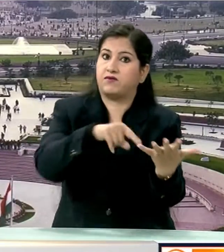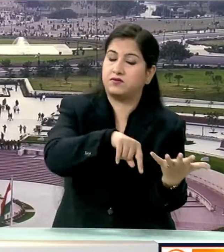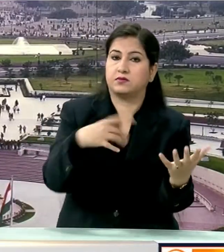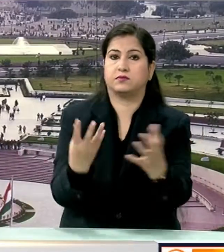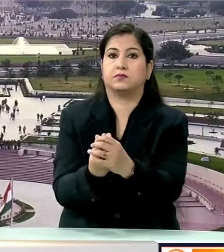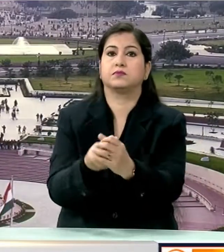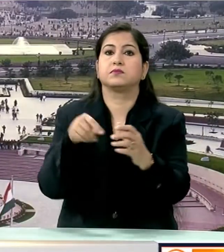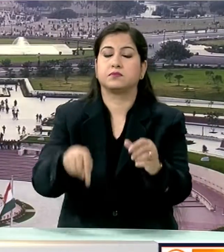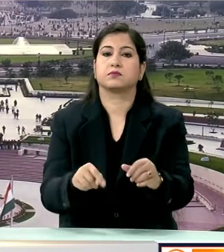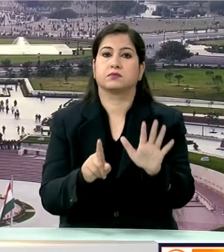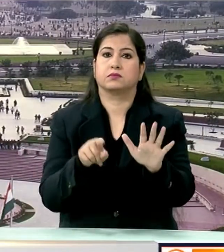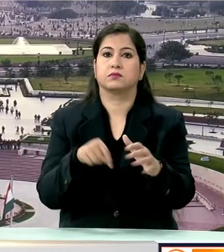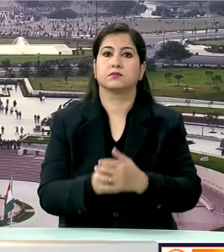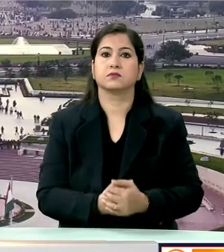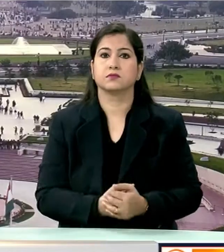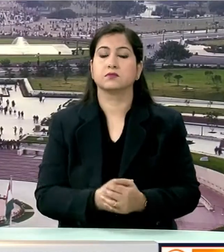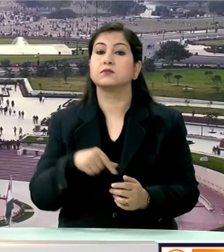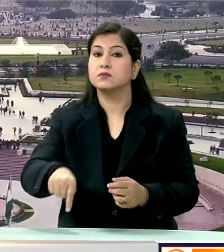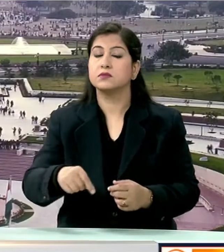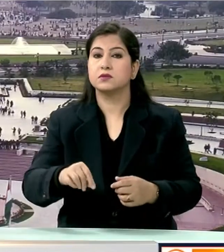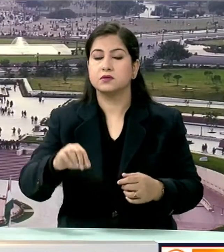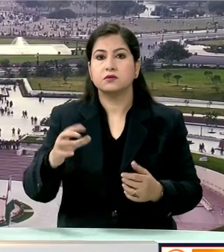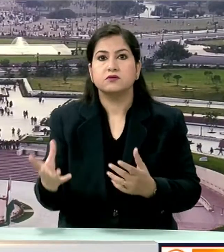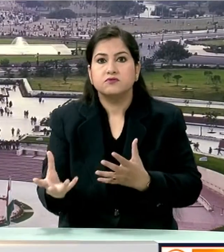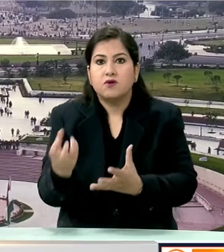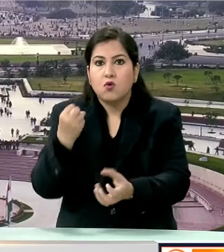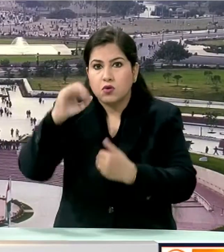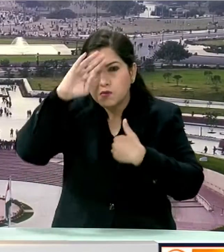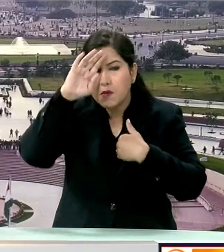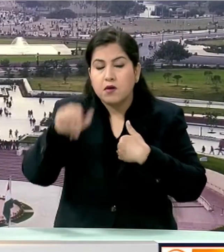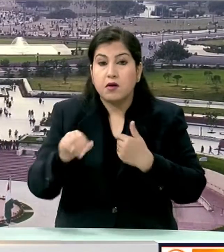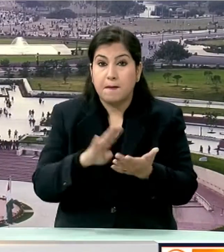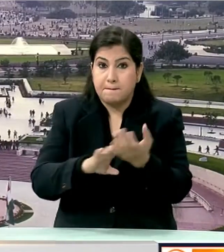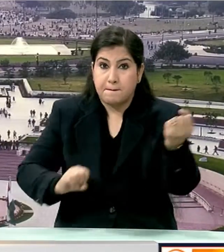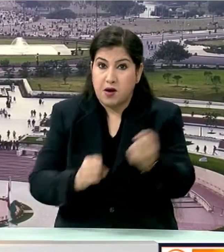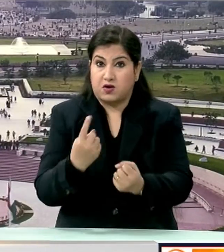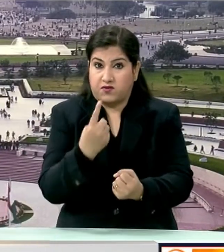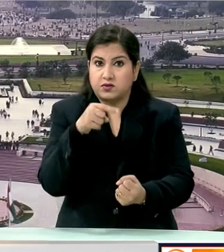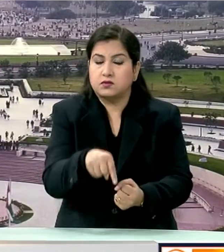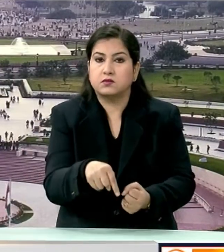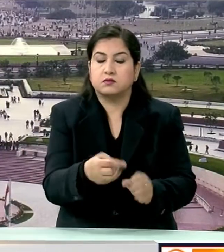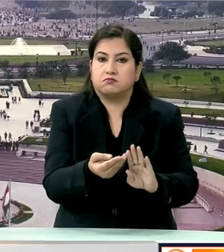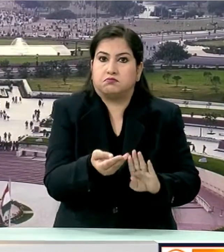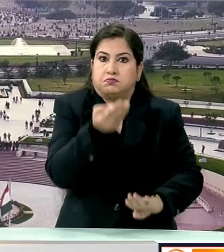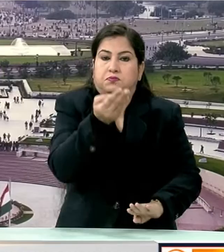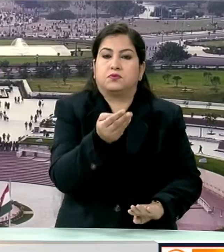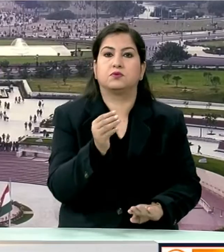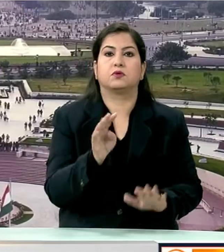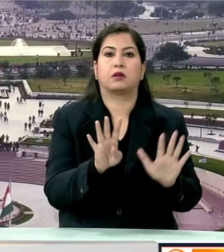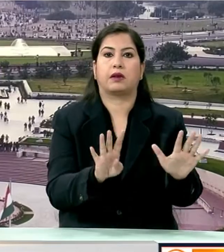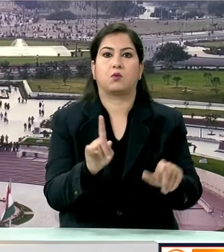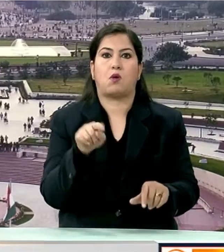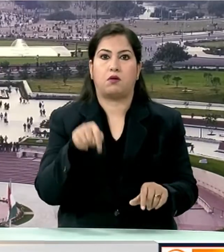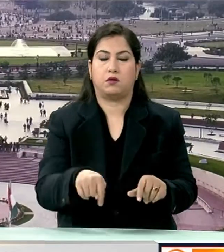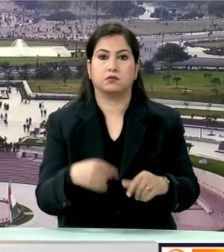region, just north of Seattle. The number of cases in the U.S. as of March 1st has risen to 91. So